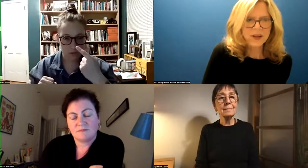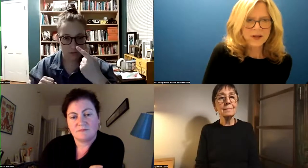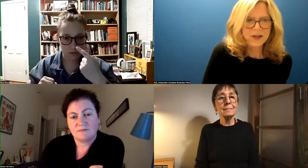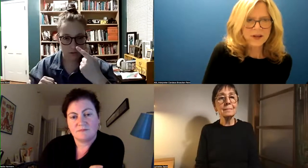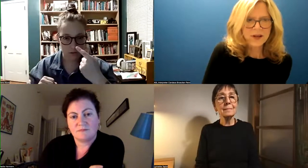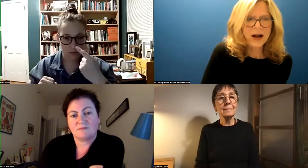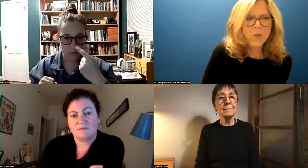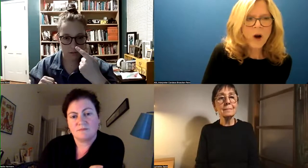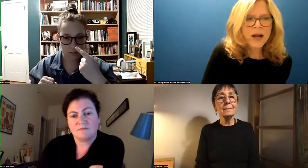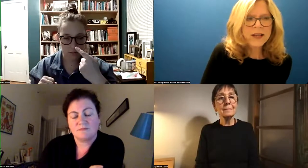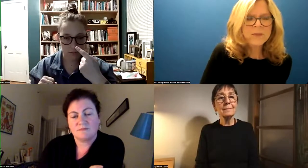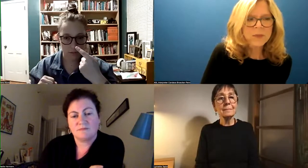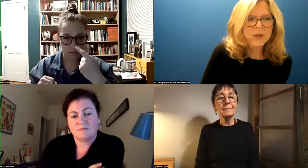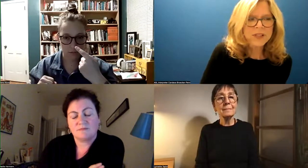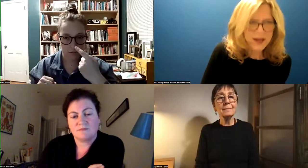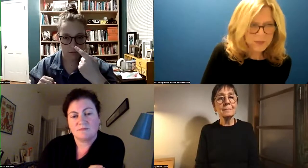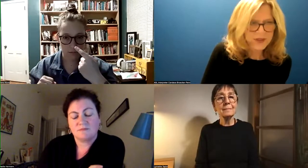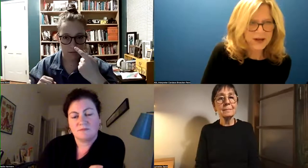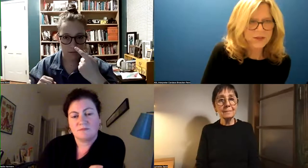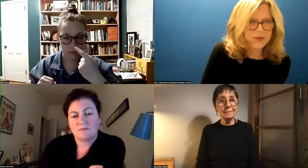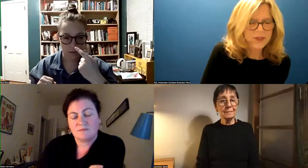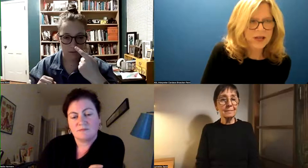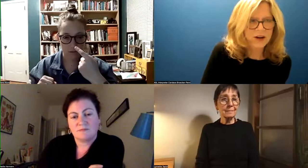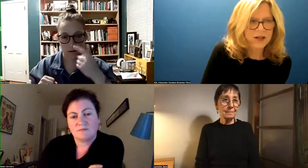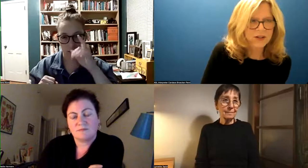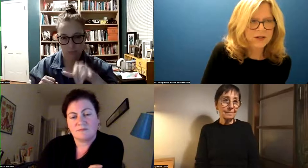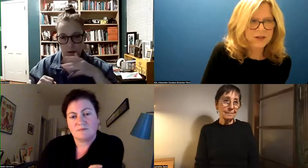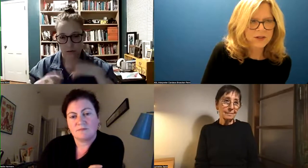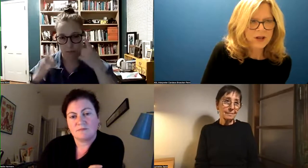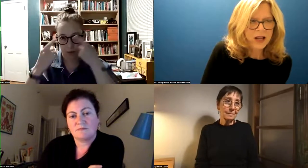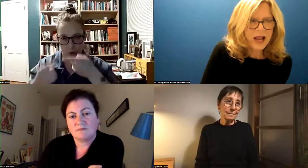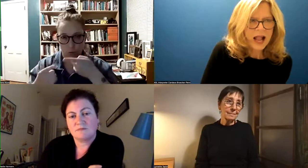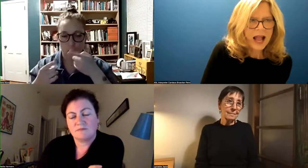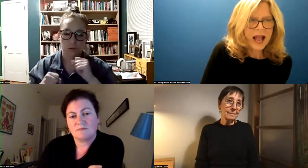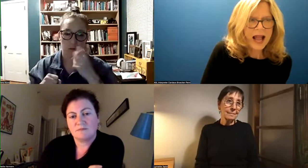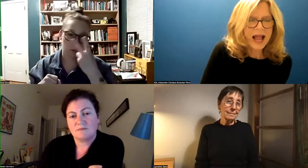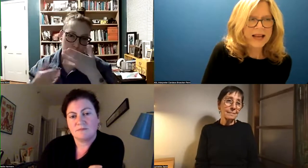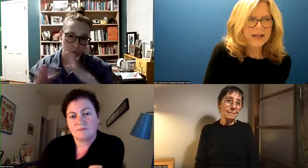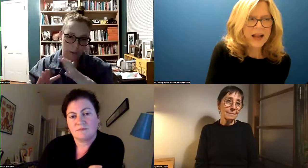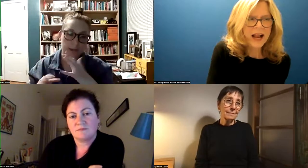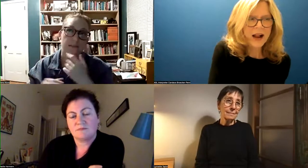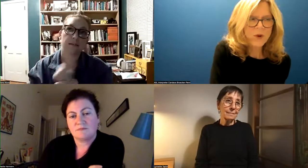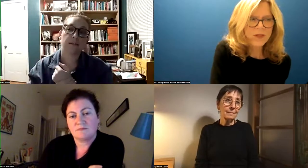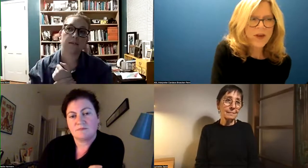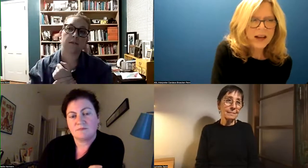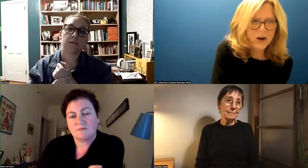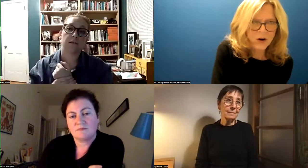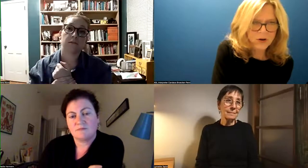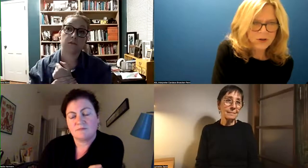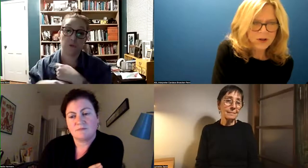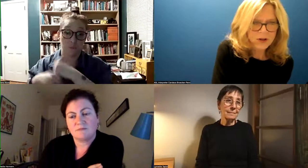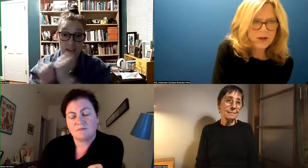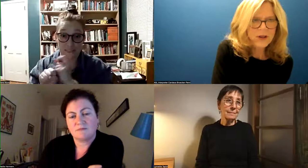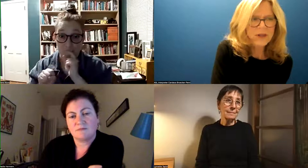empathy. Mm-hmm. I wanted people to empathize with these characters. And with that